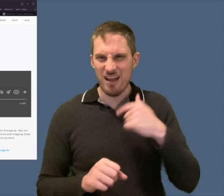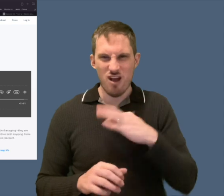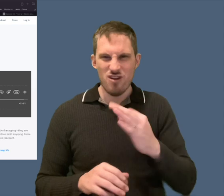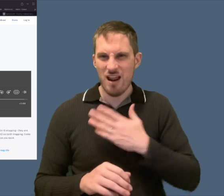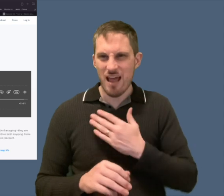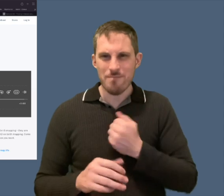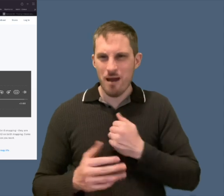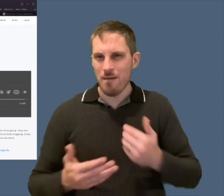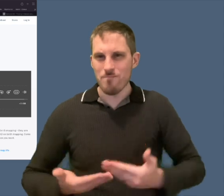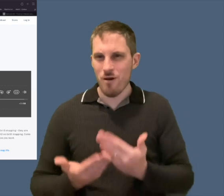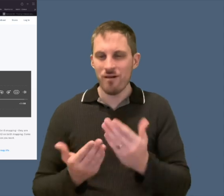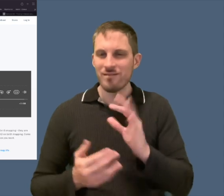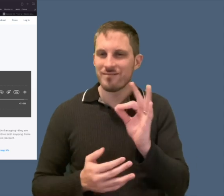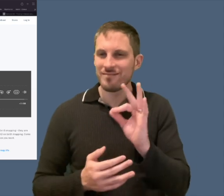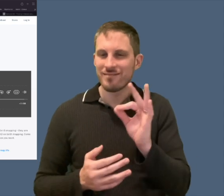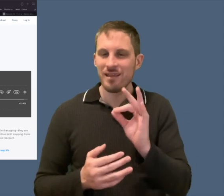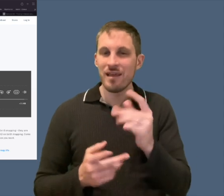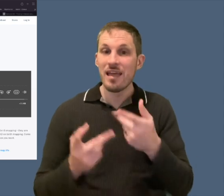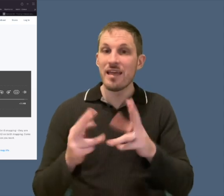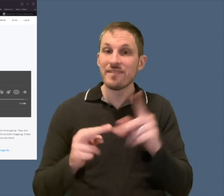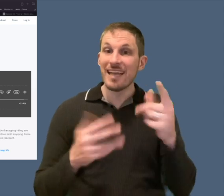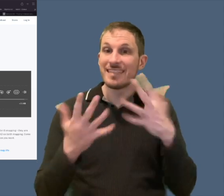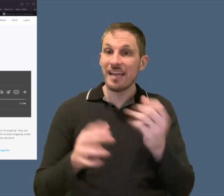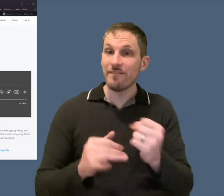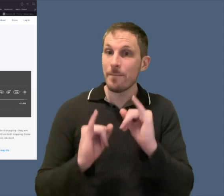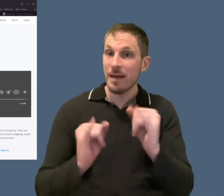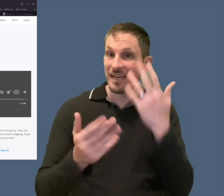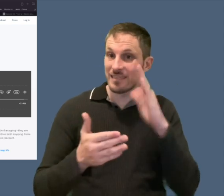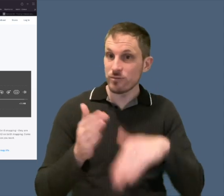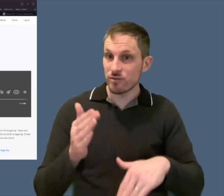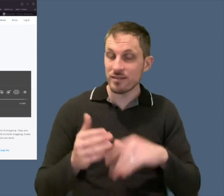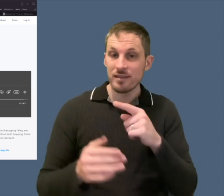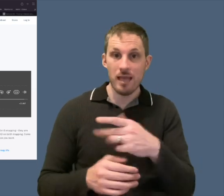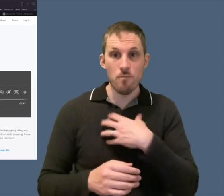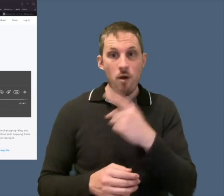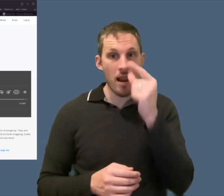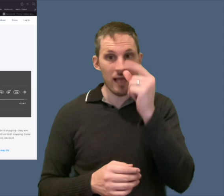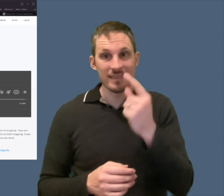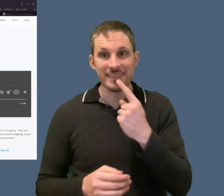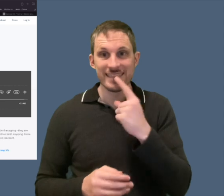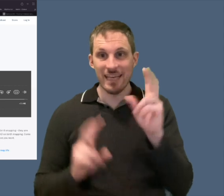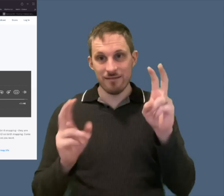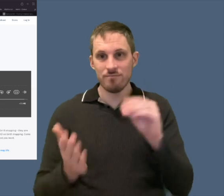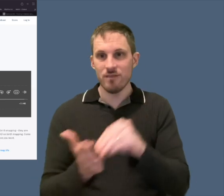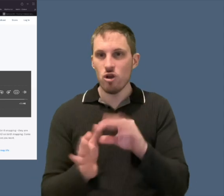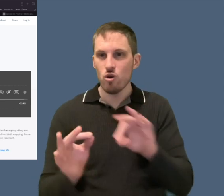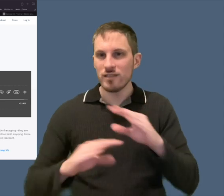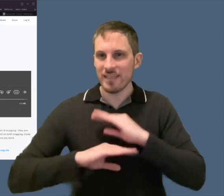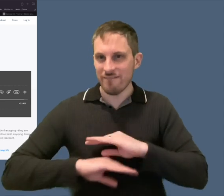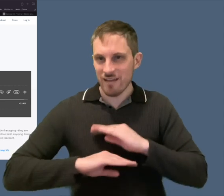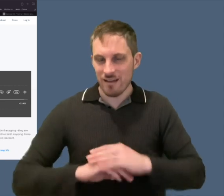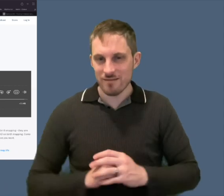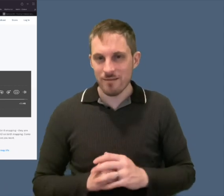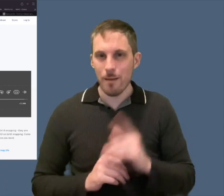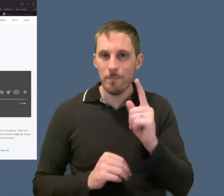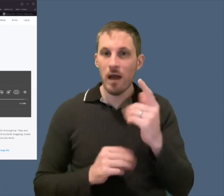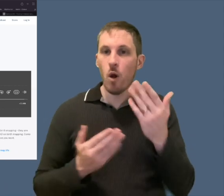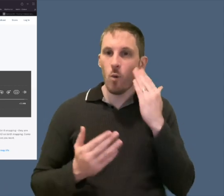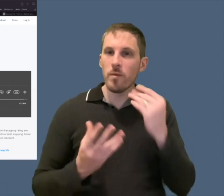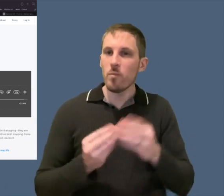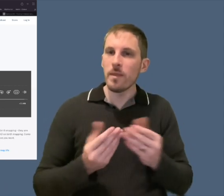birth. But if they did have a pretty bad experience, they're very likely to say not satisfied. Women with birth plans